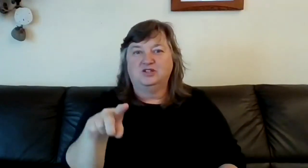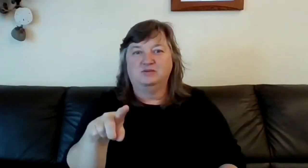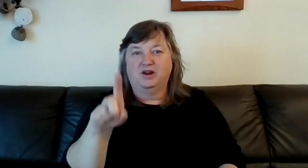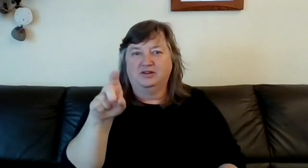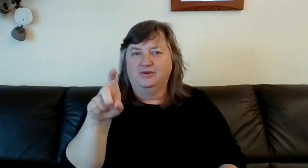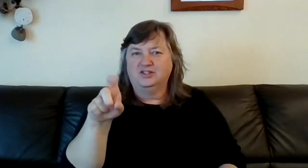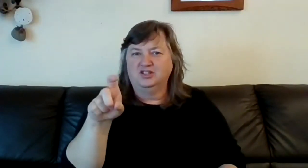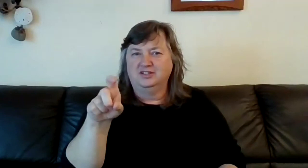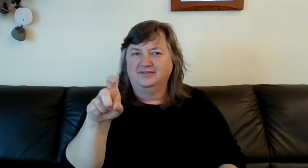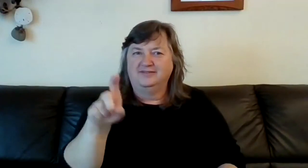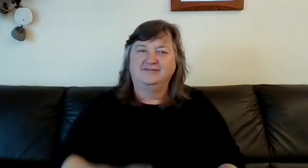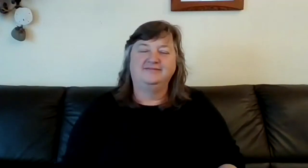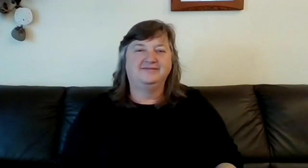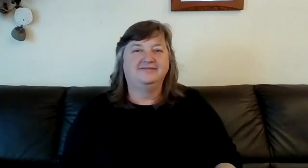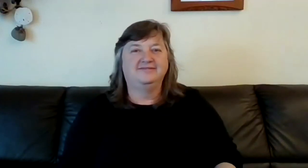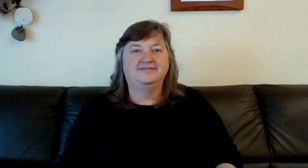question mark. Question?